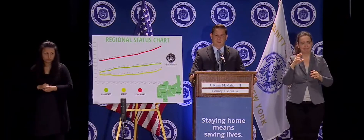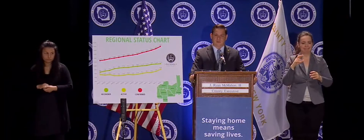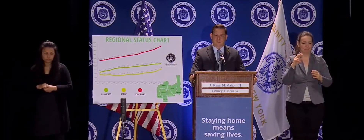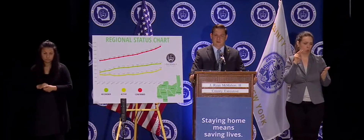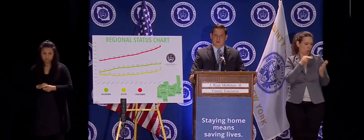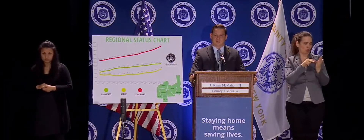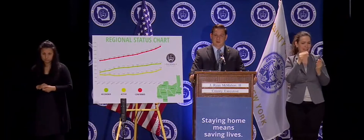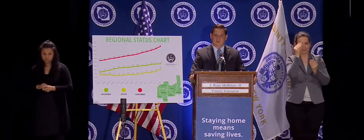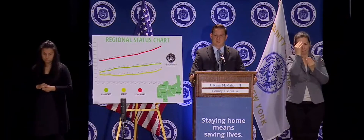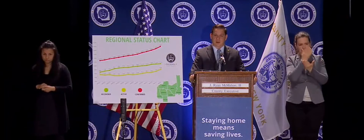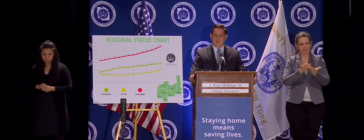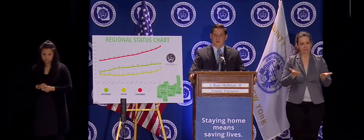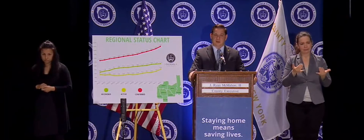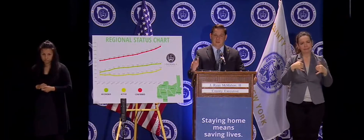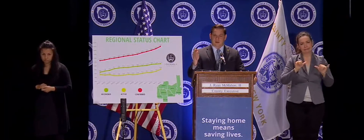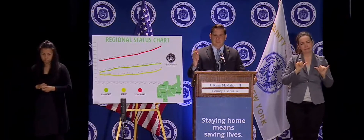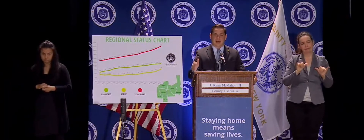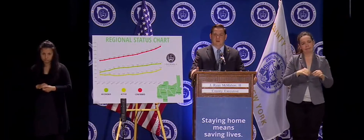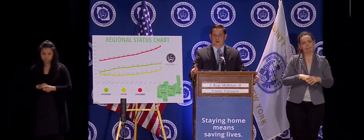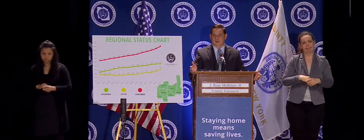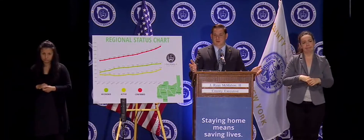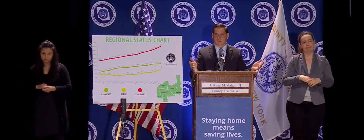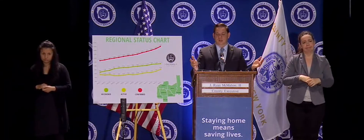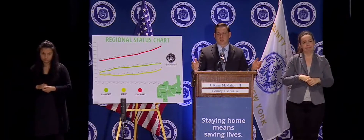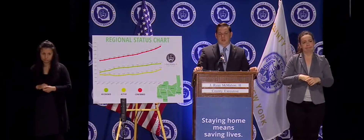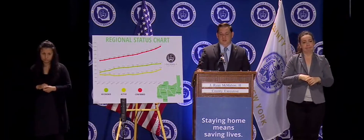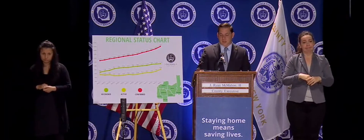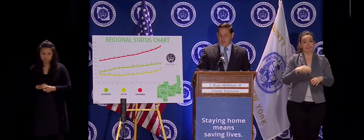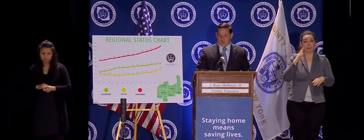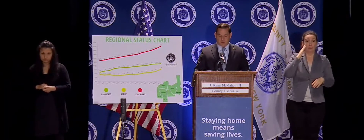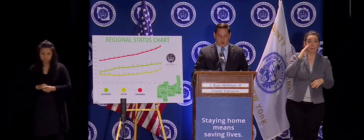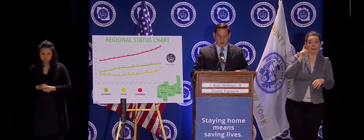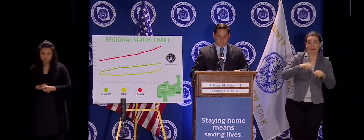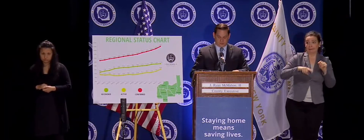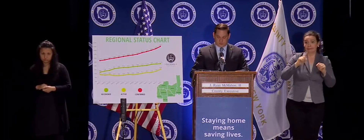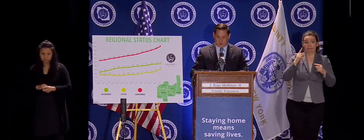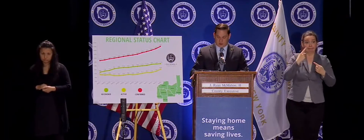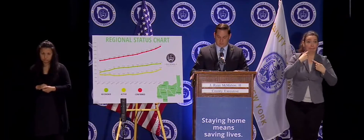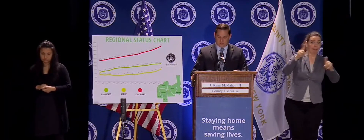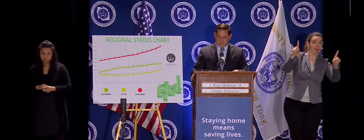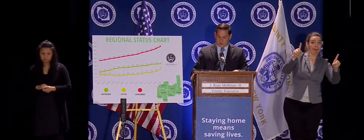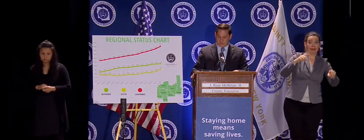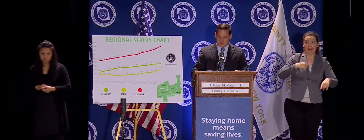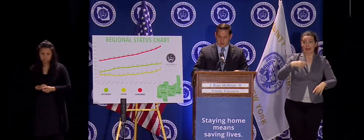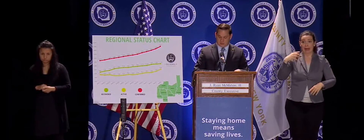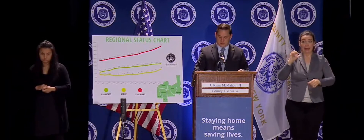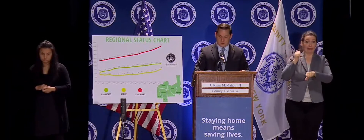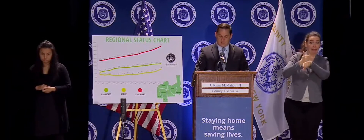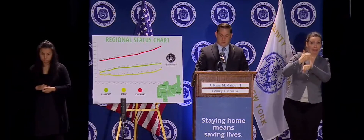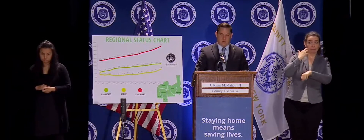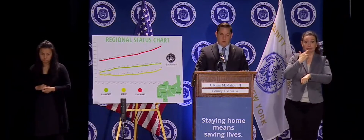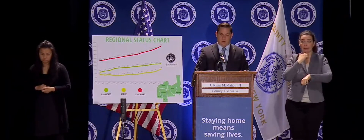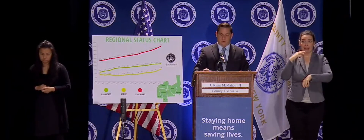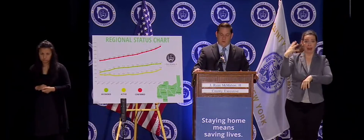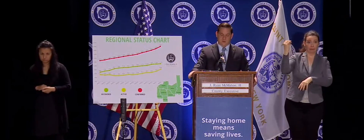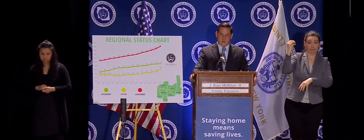table in my front of my building. I'm outside, right? So it's just too hard. It's too hard. I respect what everybody's going